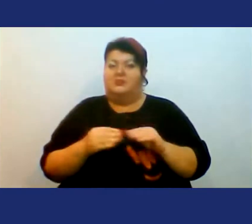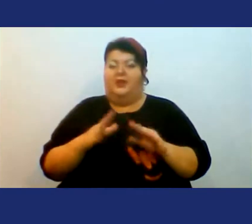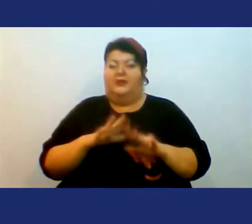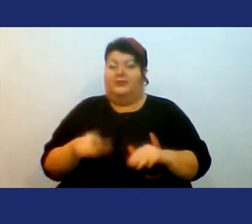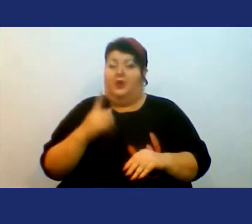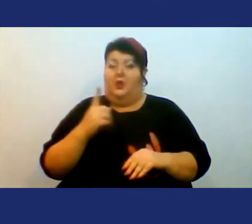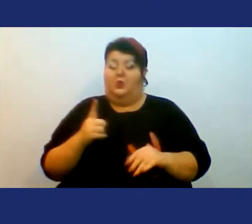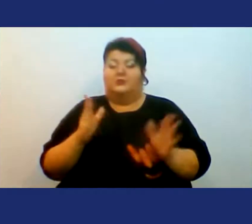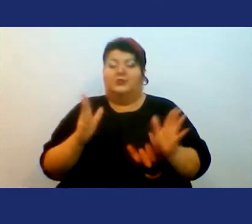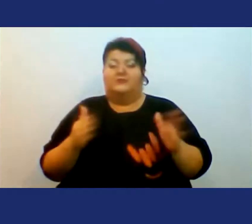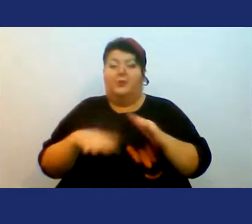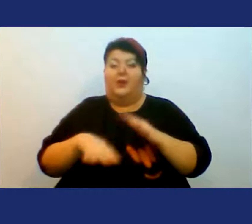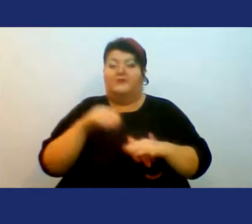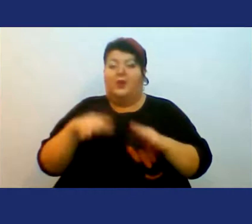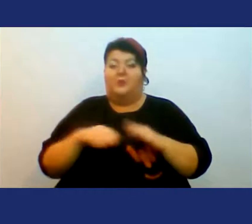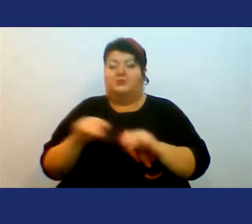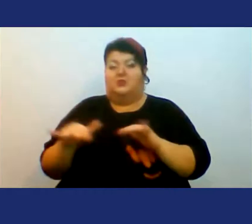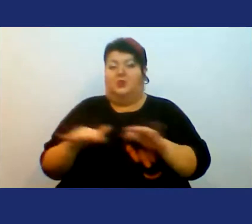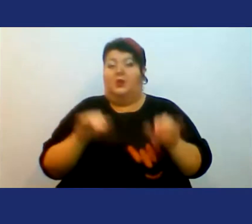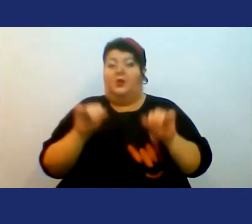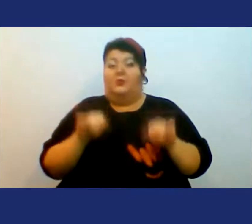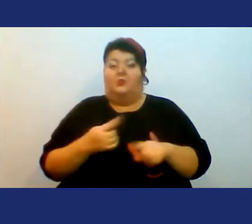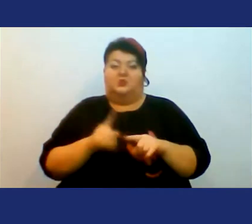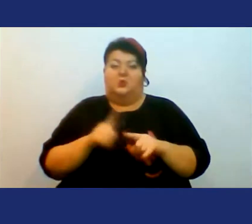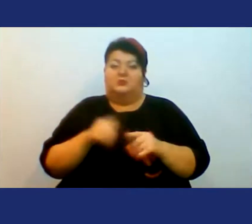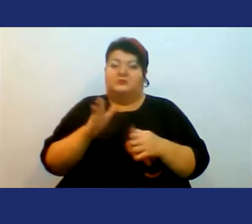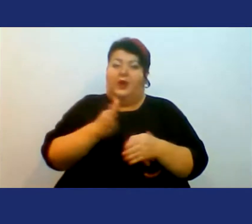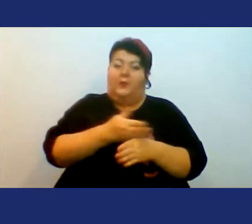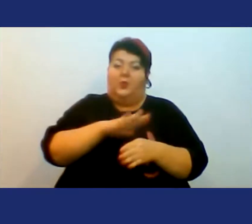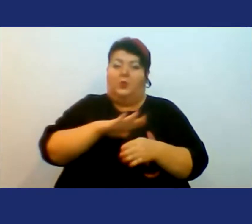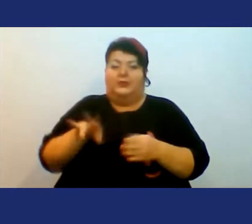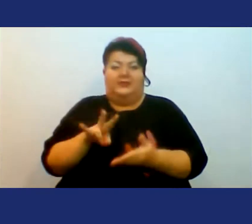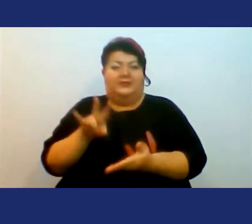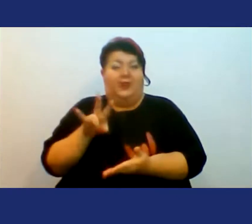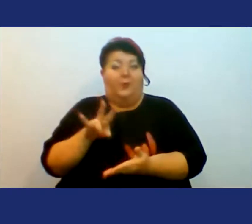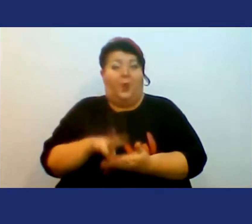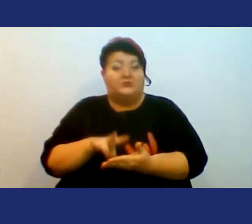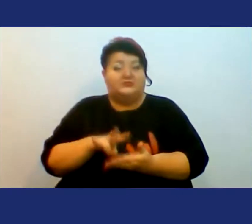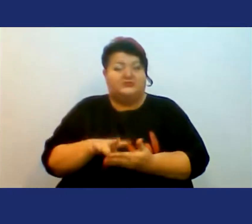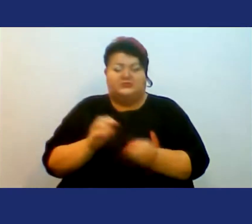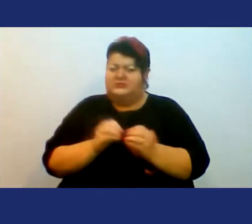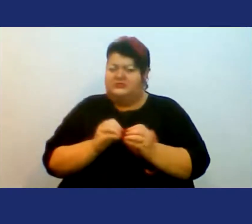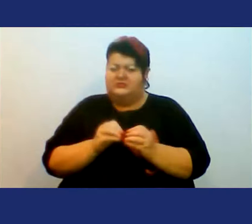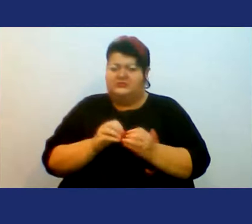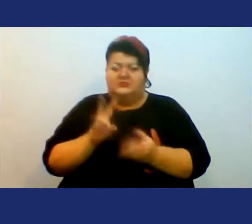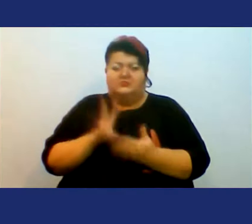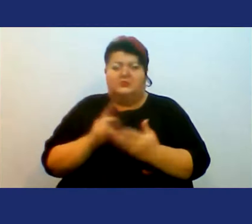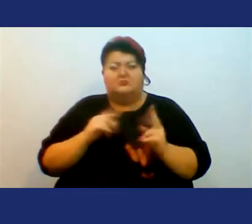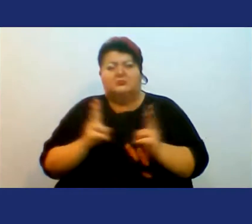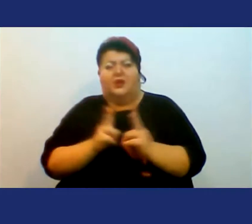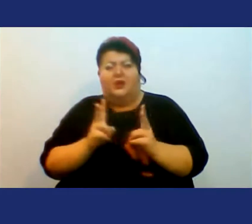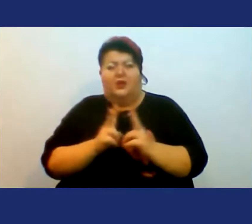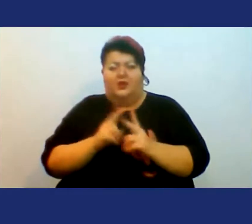only voters with disabilities. When we talk about challenges we come across in the